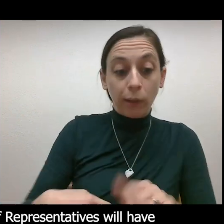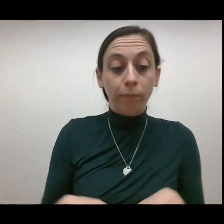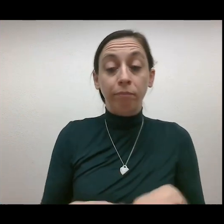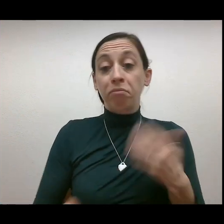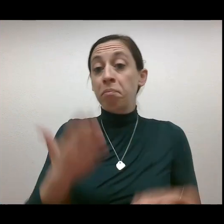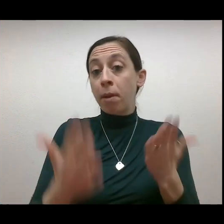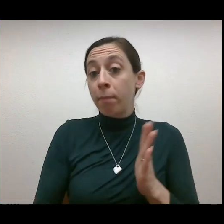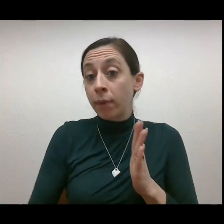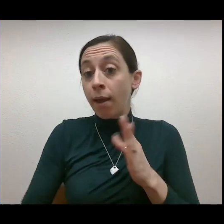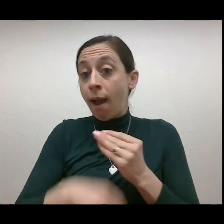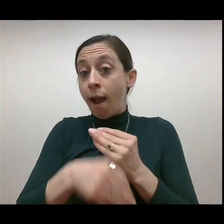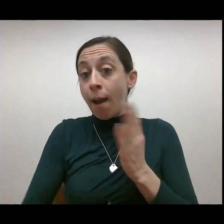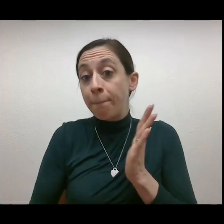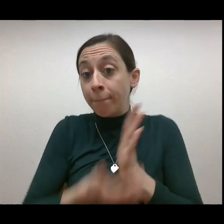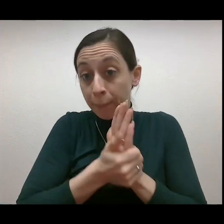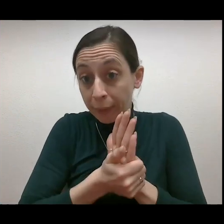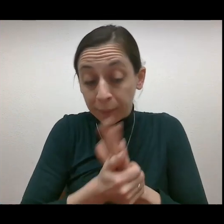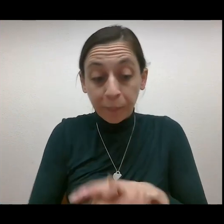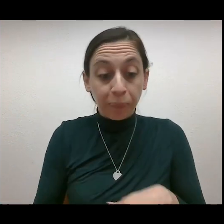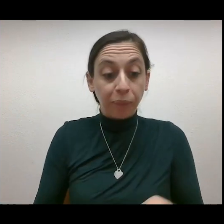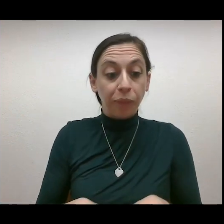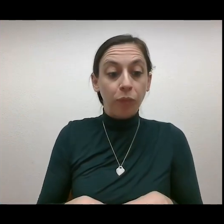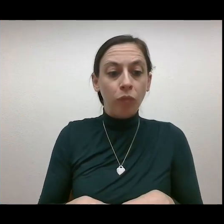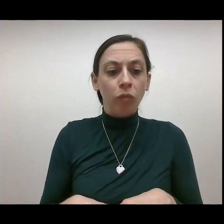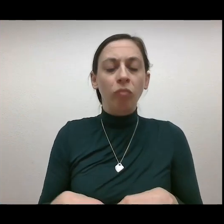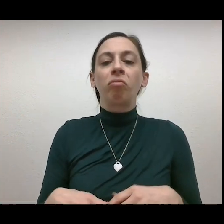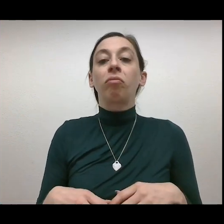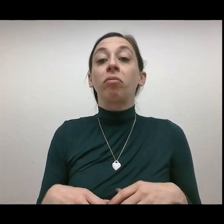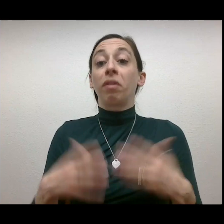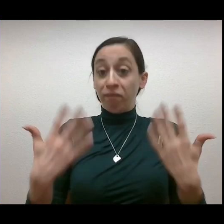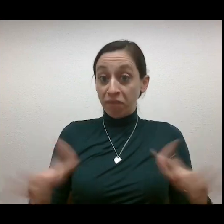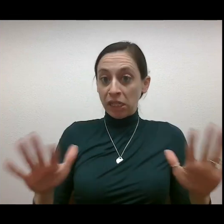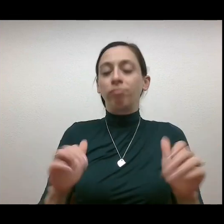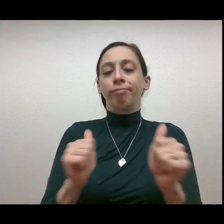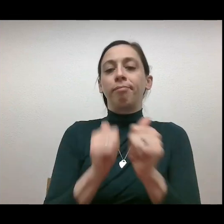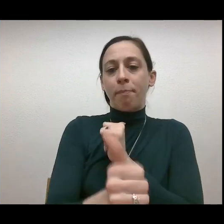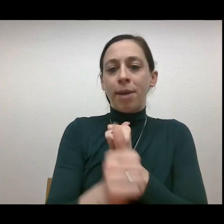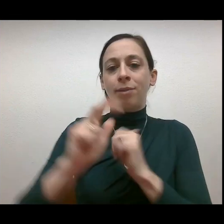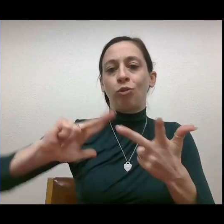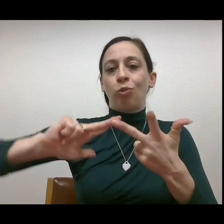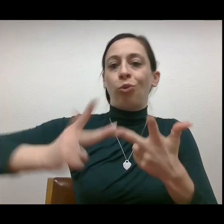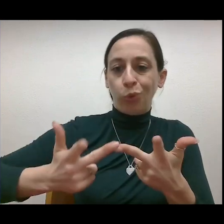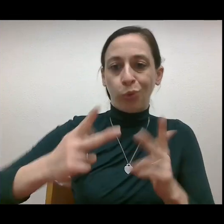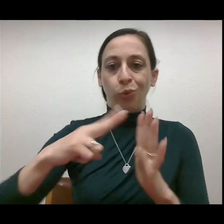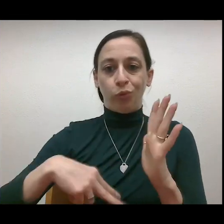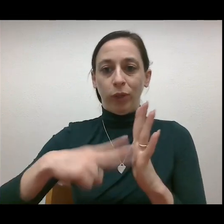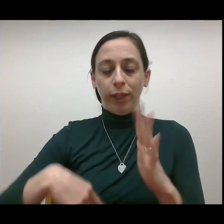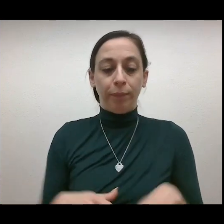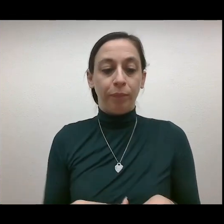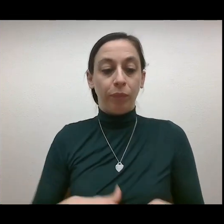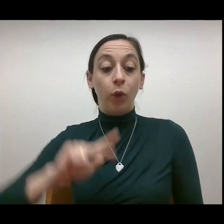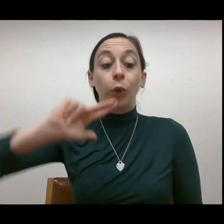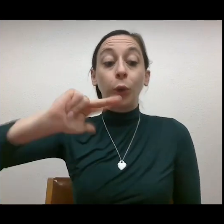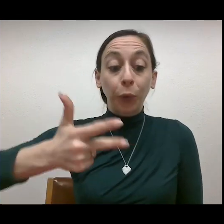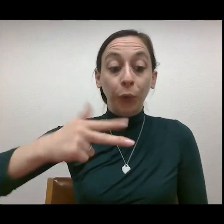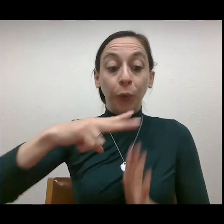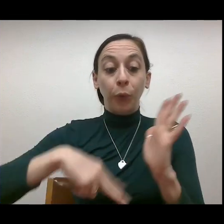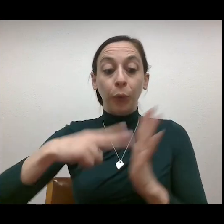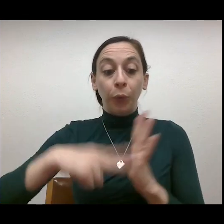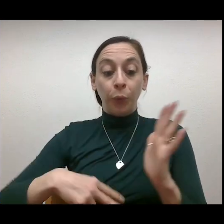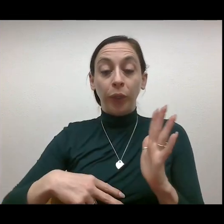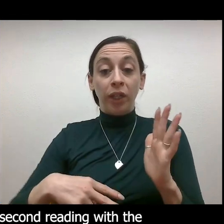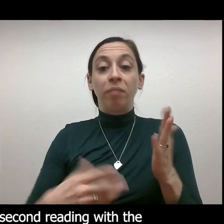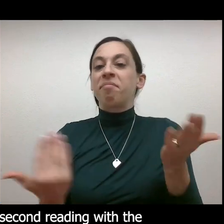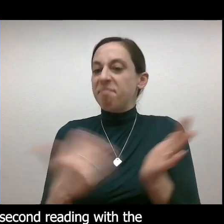have the opportunity to debate and potentially add amendments or edits to the bill. If it passes